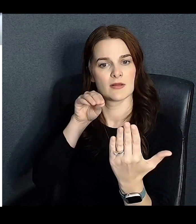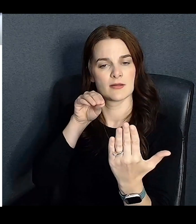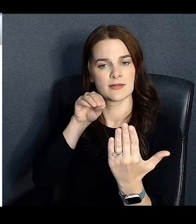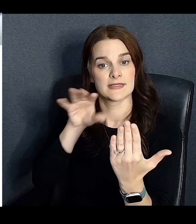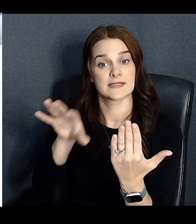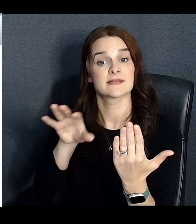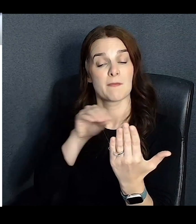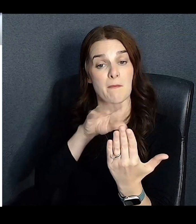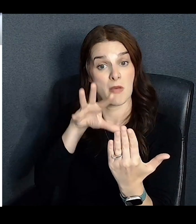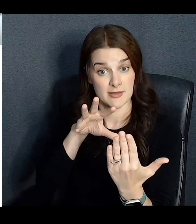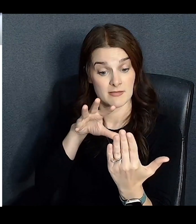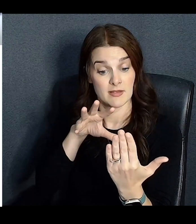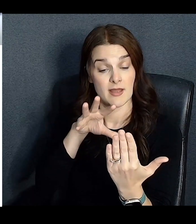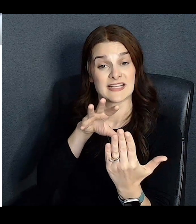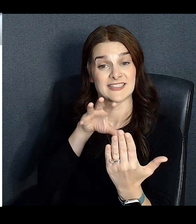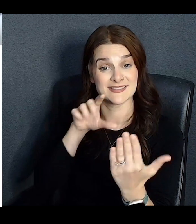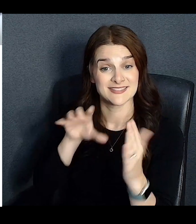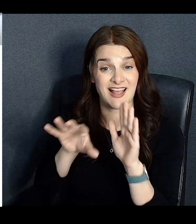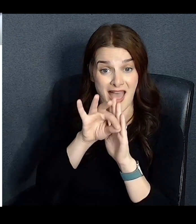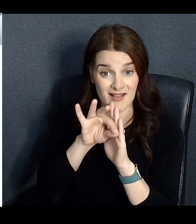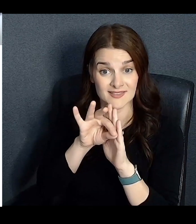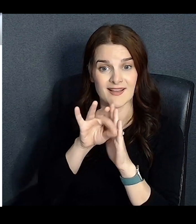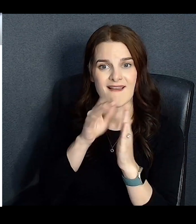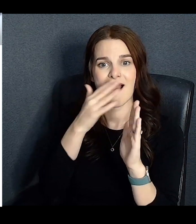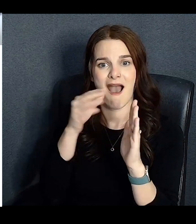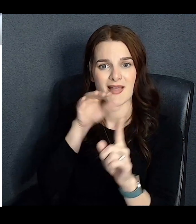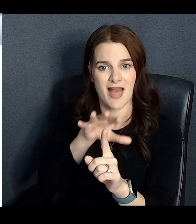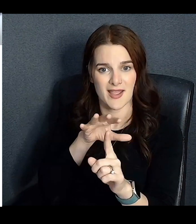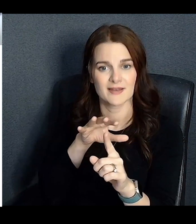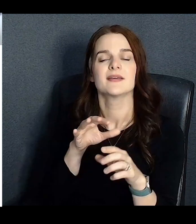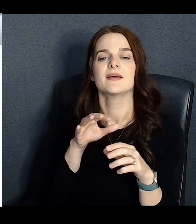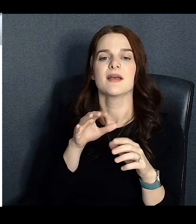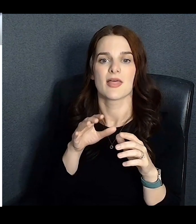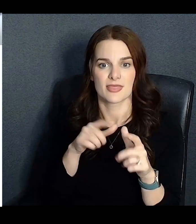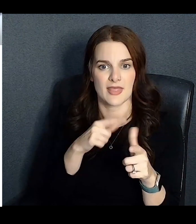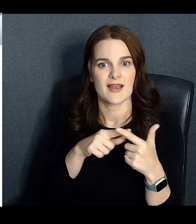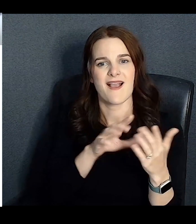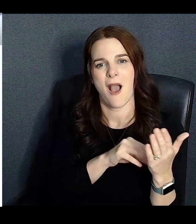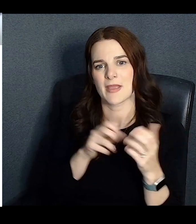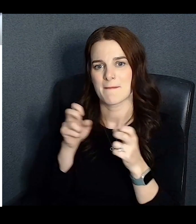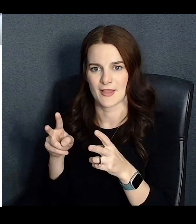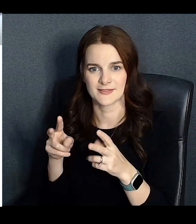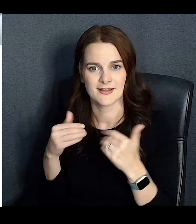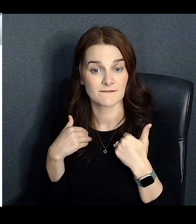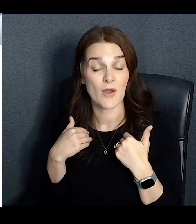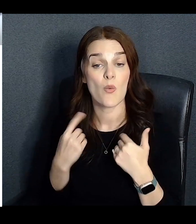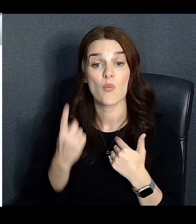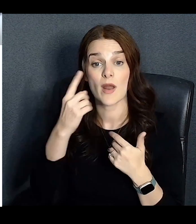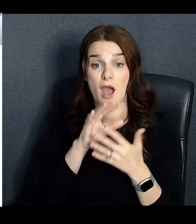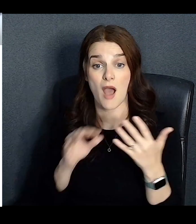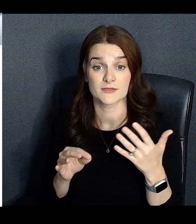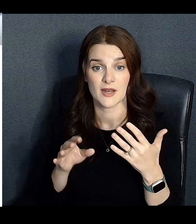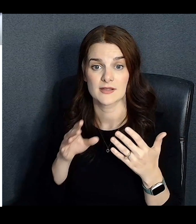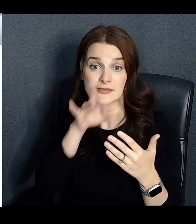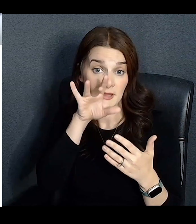a chunk of text to have that then get spoken back to you. So when you highlight and select, you have copy paste, but then one of the options is to speak, and